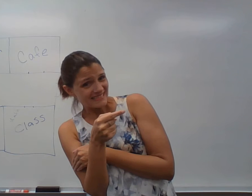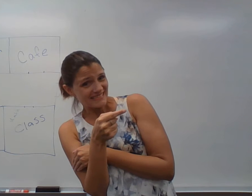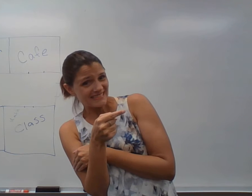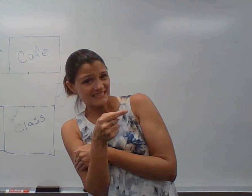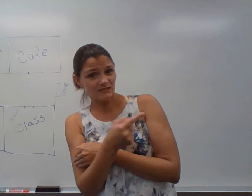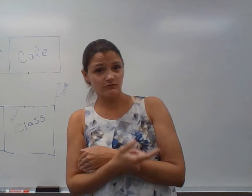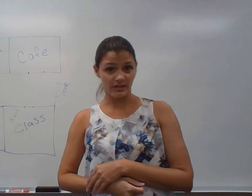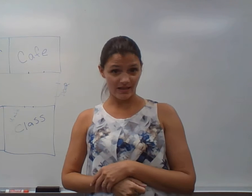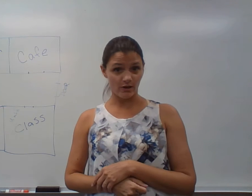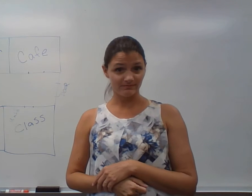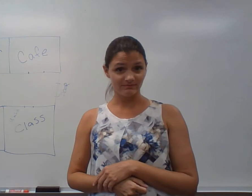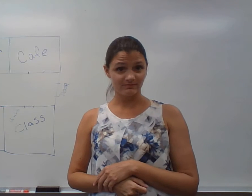Right there.